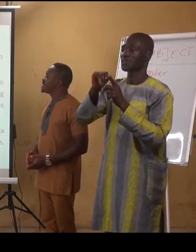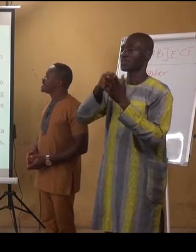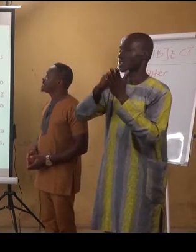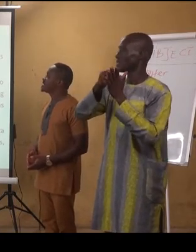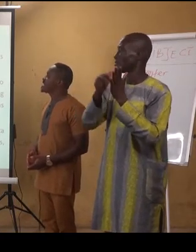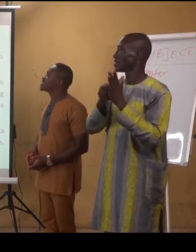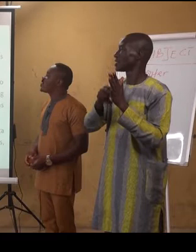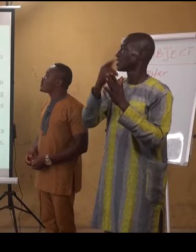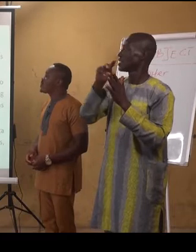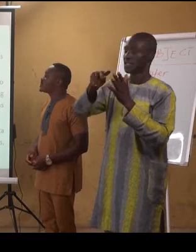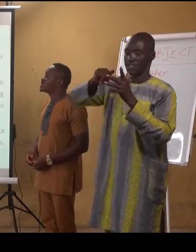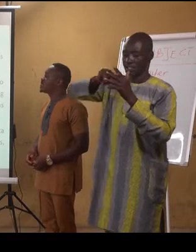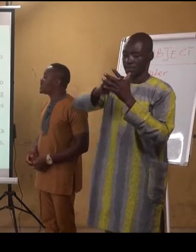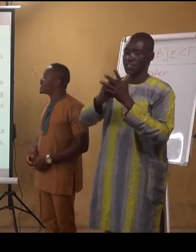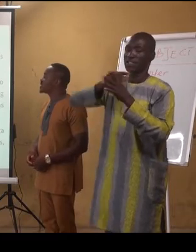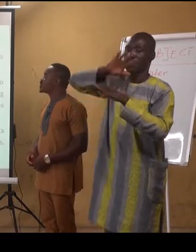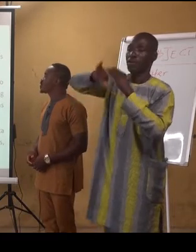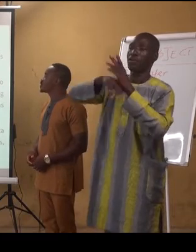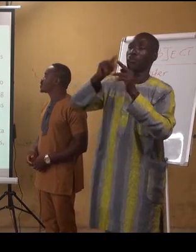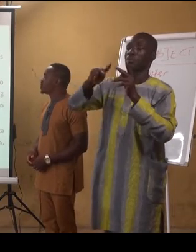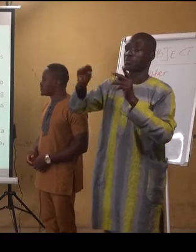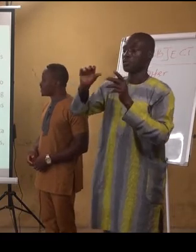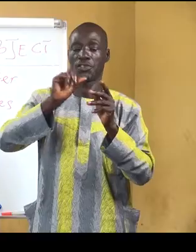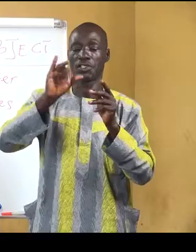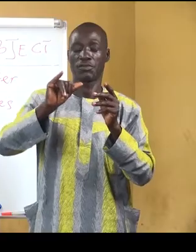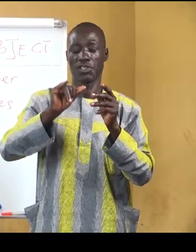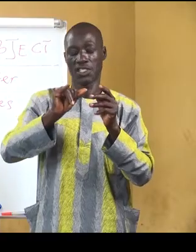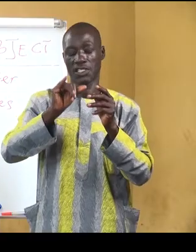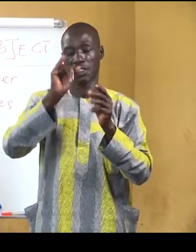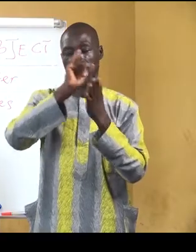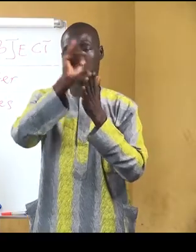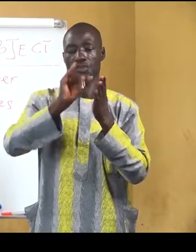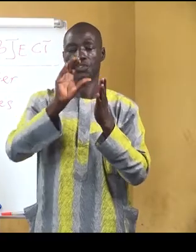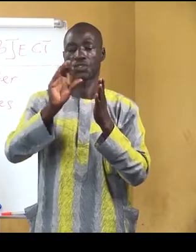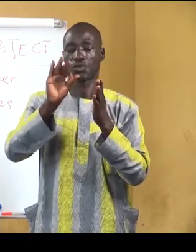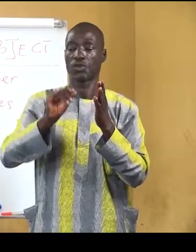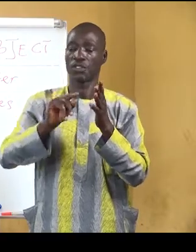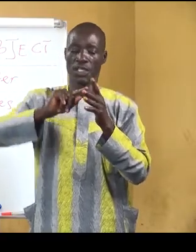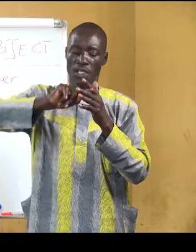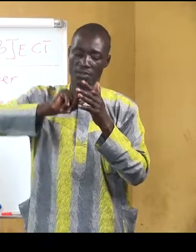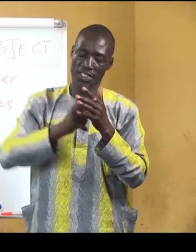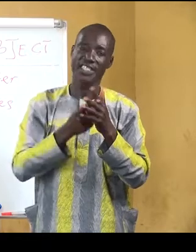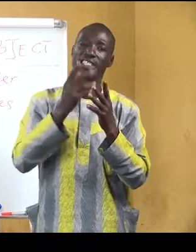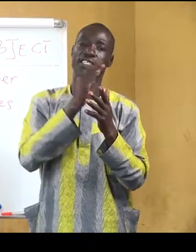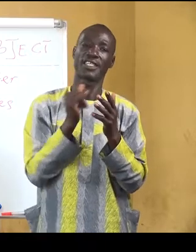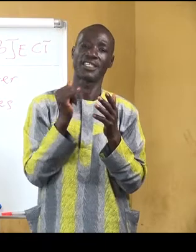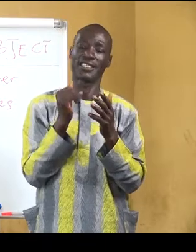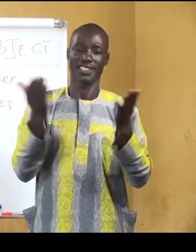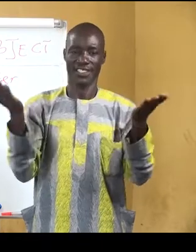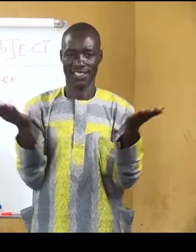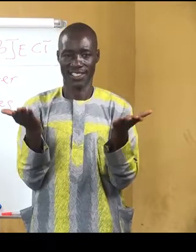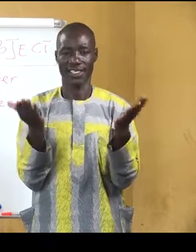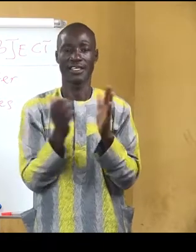simply means beginners all-purpose symbolic instruction code. Beginners in this very